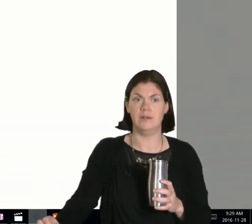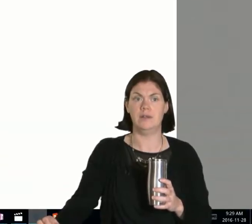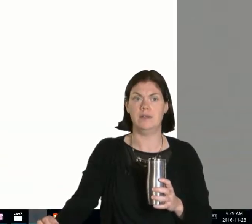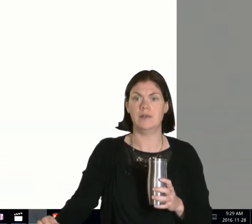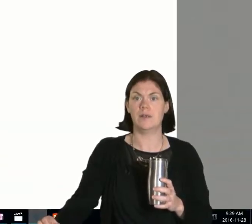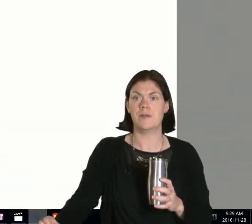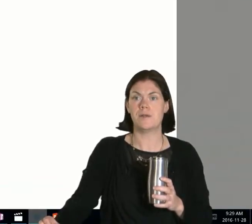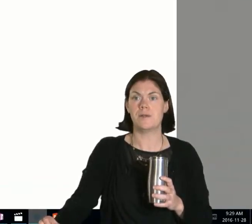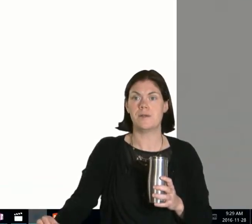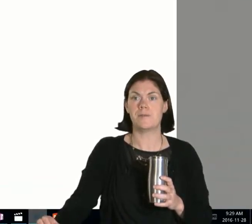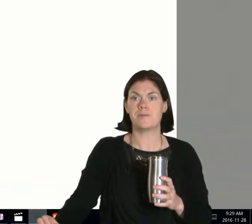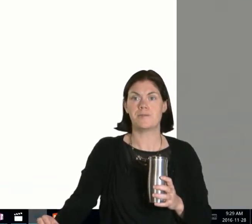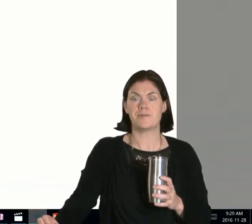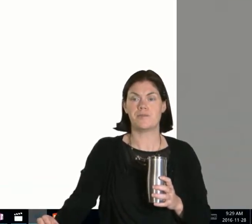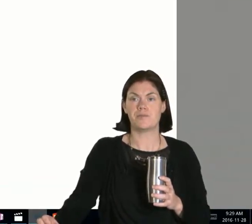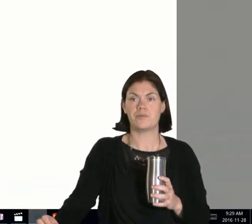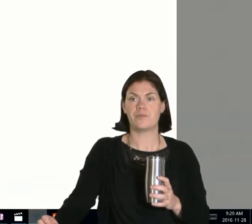title?